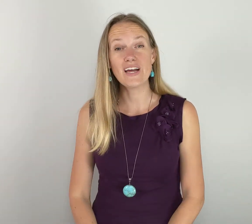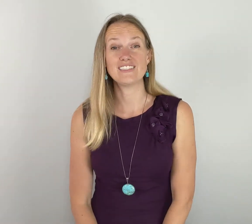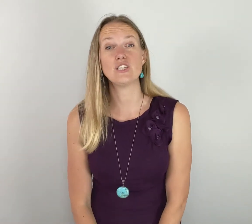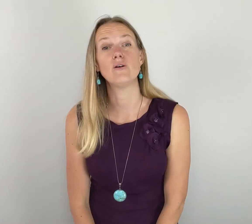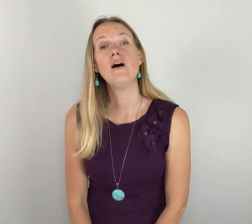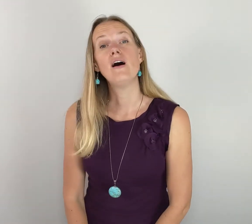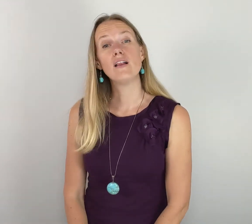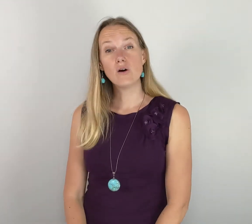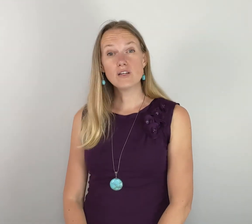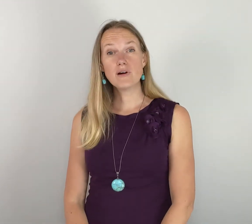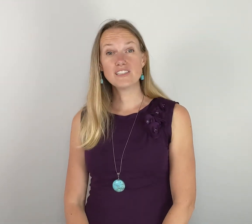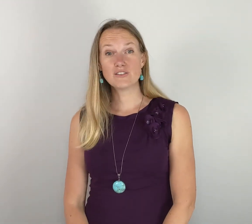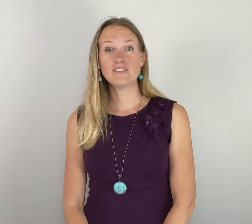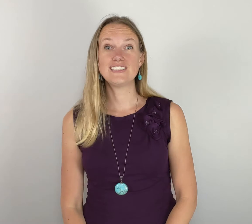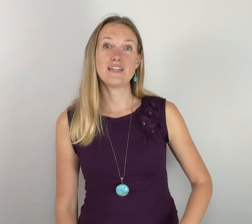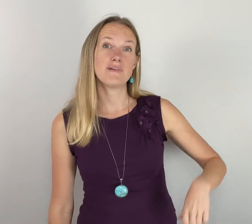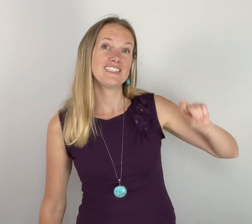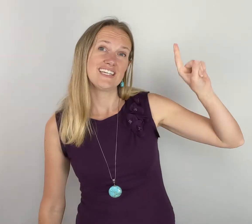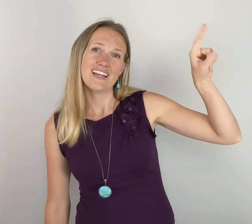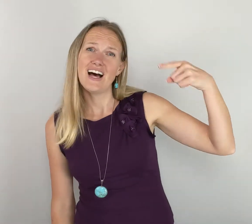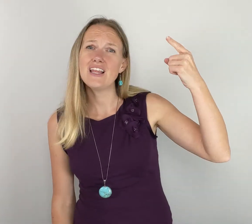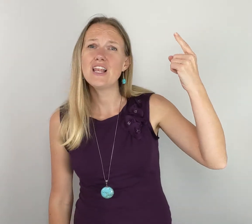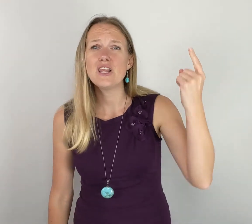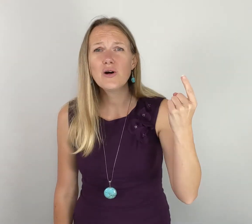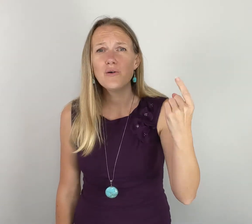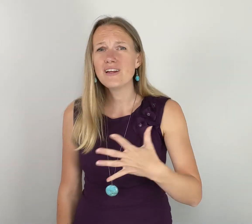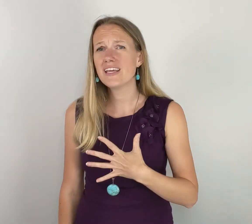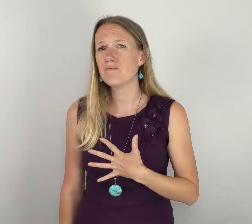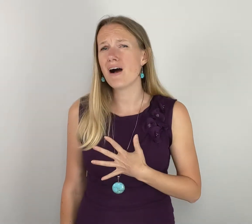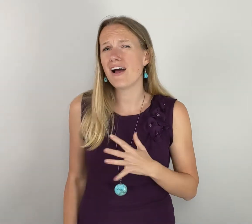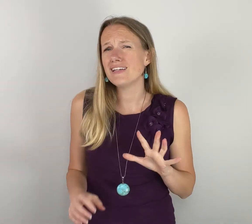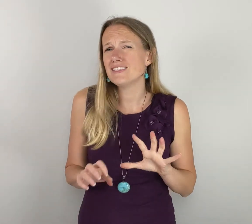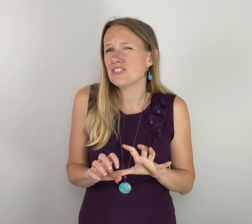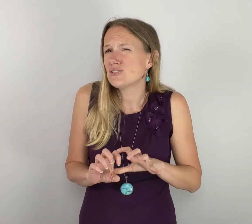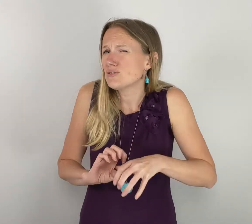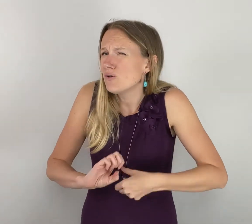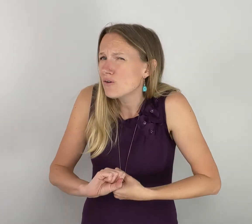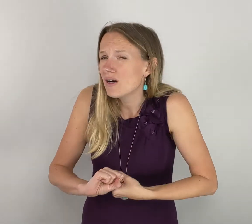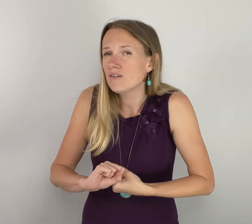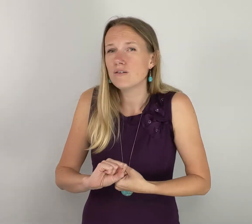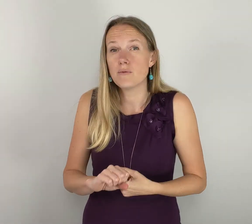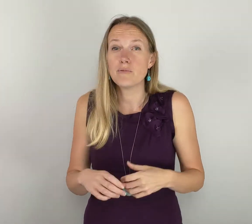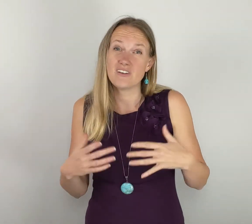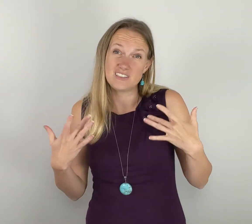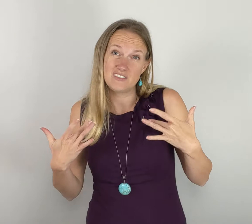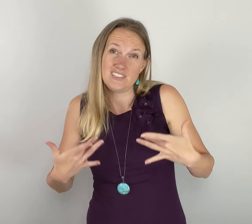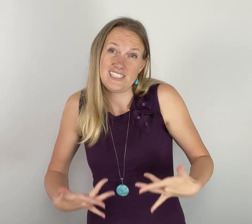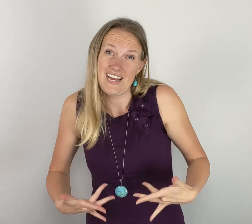Okay, so alone in my sorrow and dead in my sin. Alone in my sorrow. Remember, you can also do